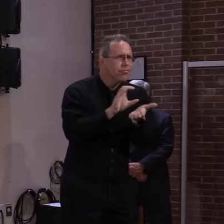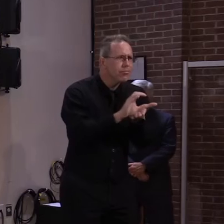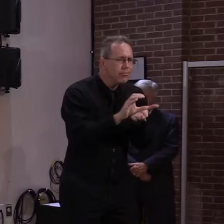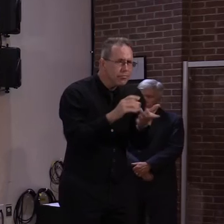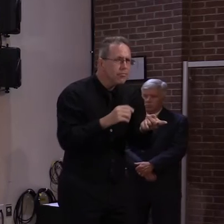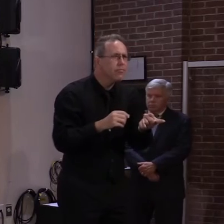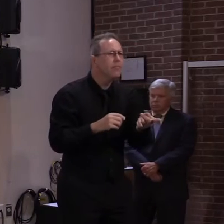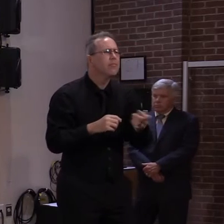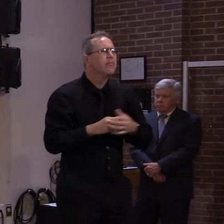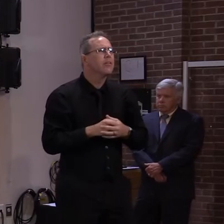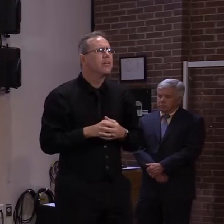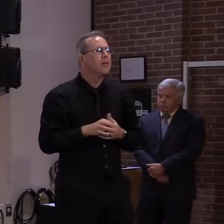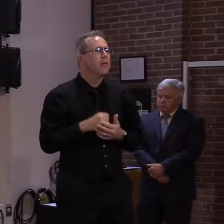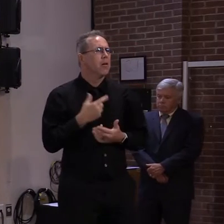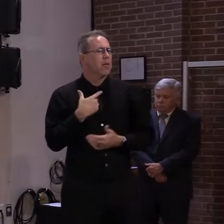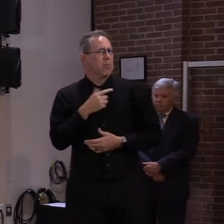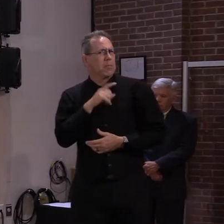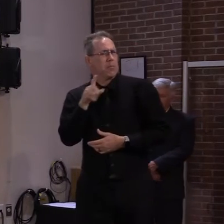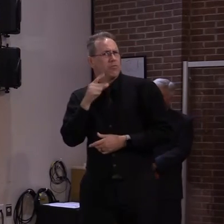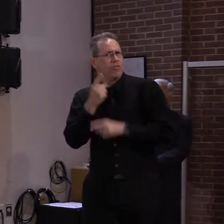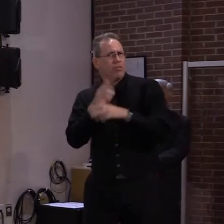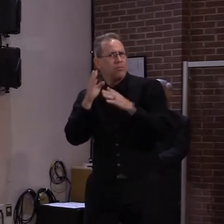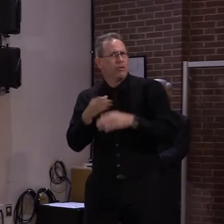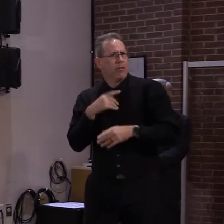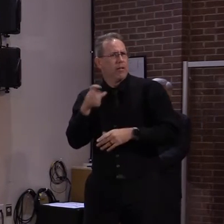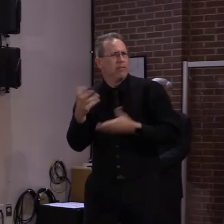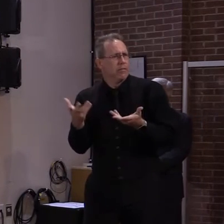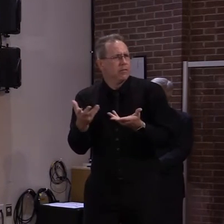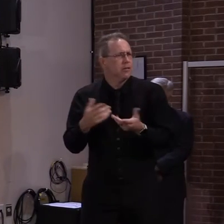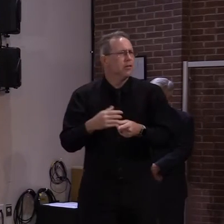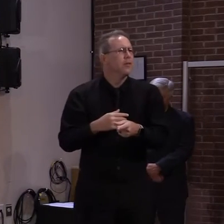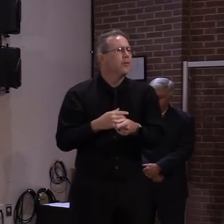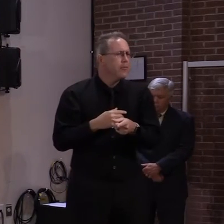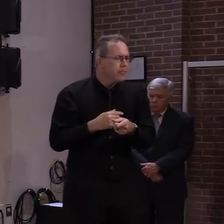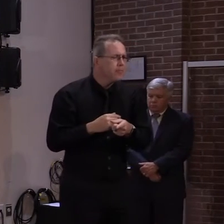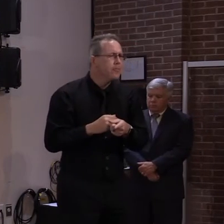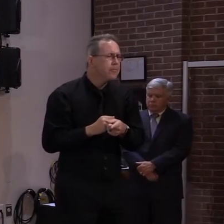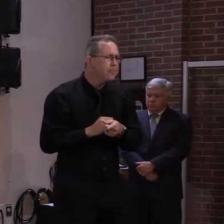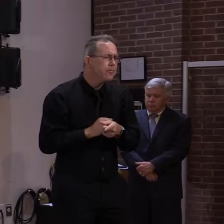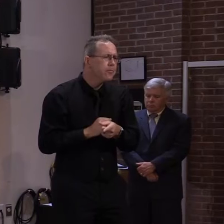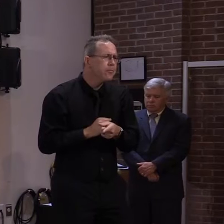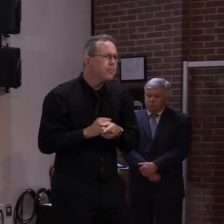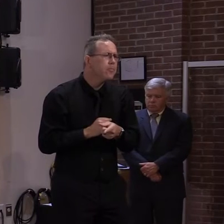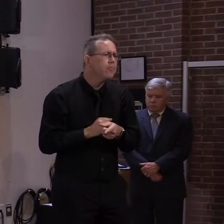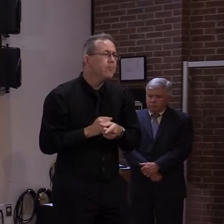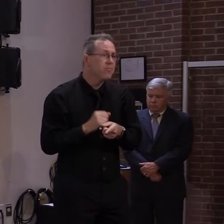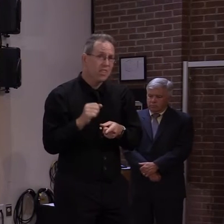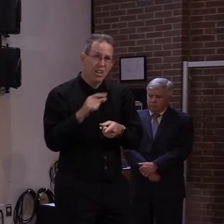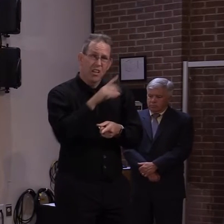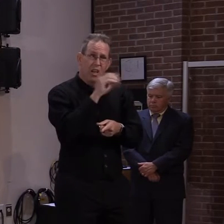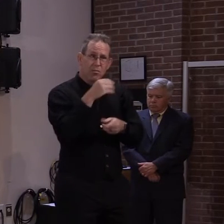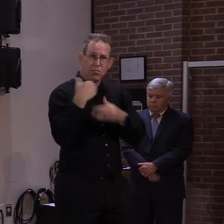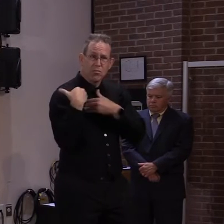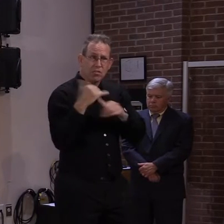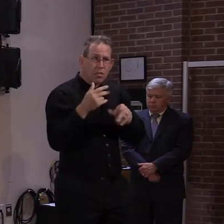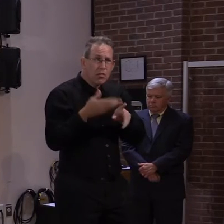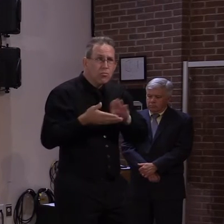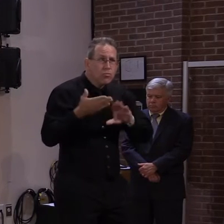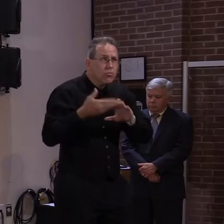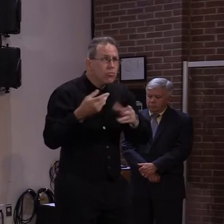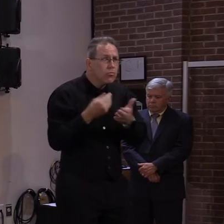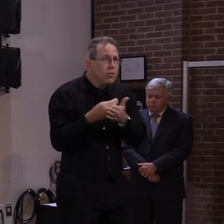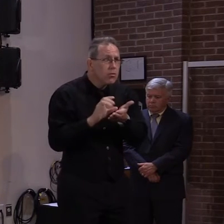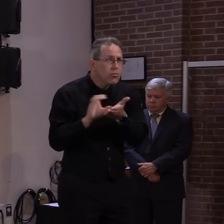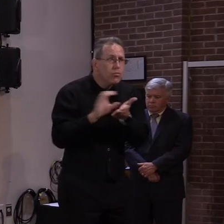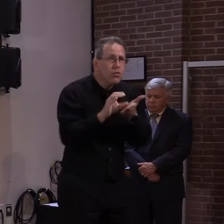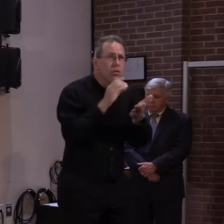for Commissioner Harrington. Were they that company that worked for the DOL? Are they still working for the DOL? And like, how did it work out that that was the company that ended